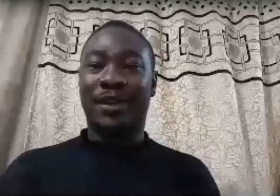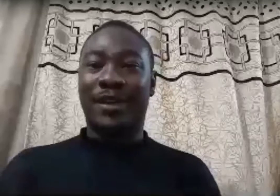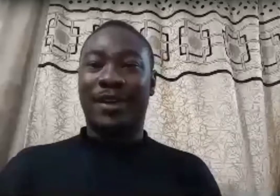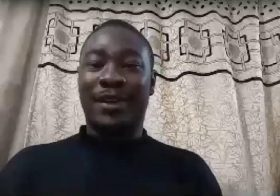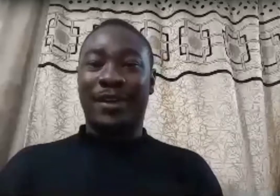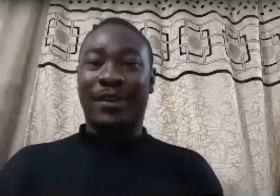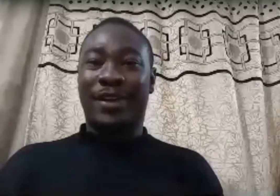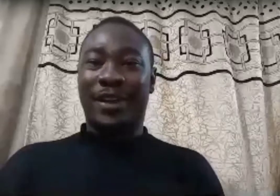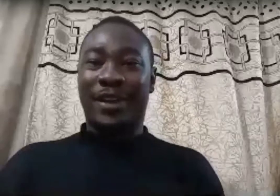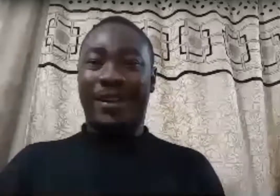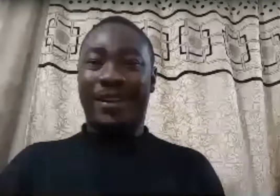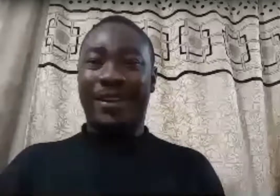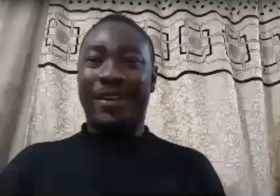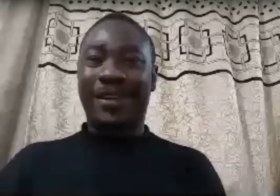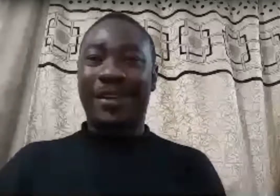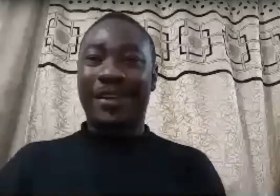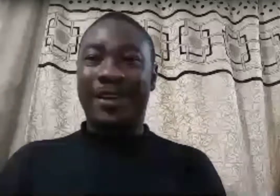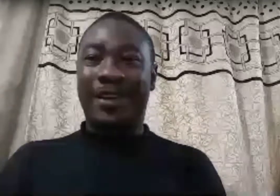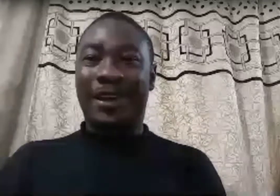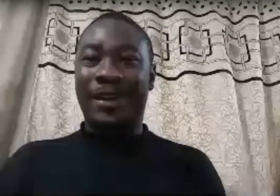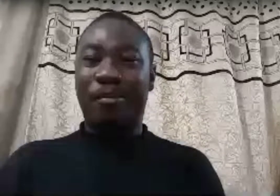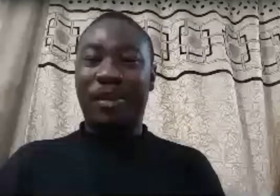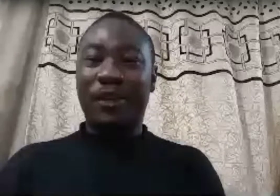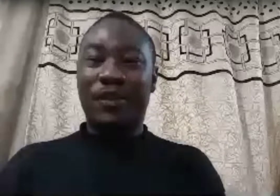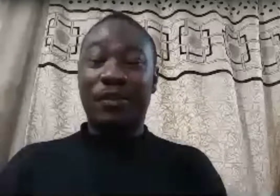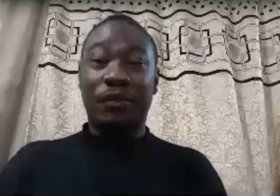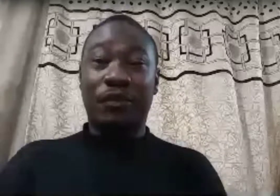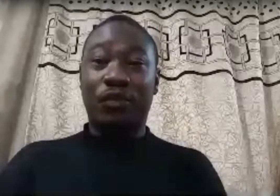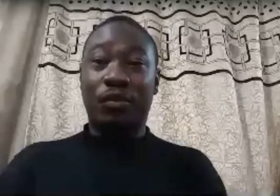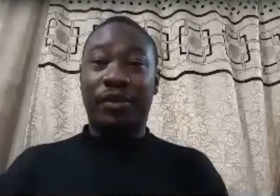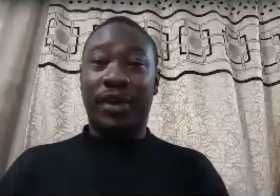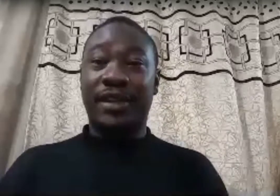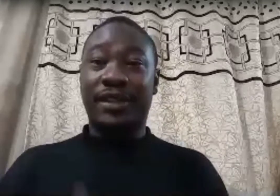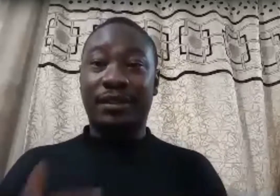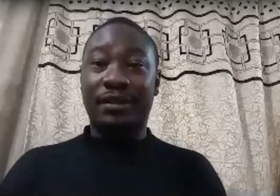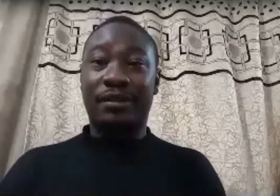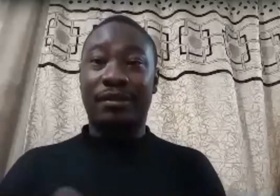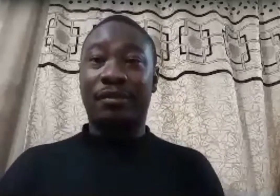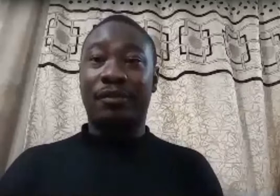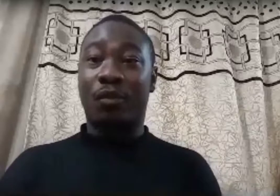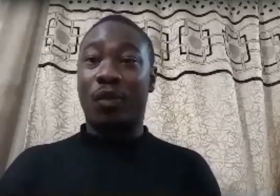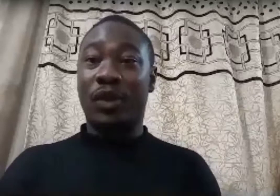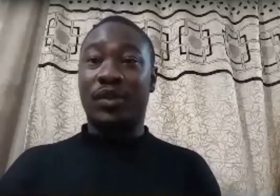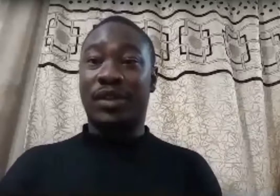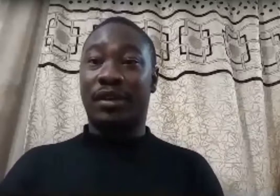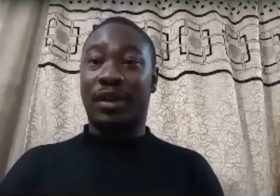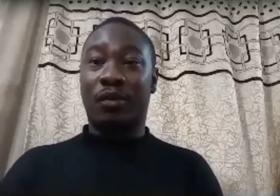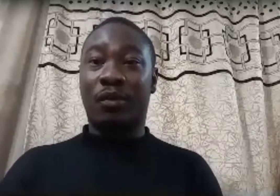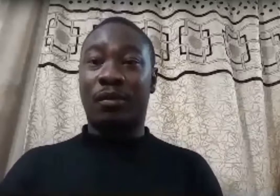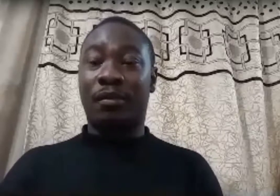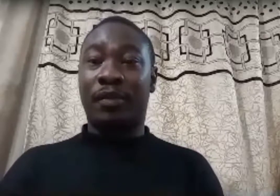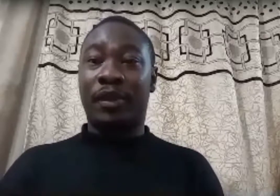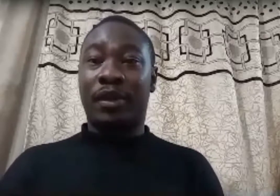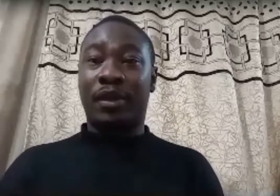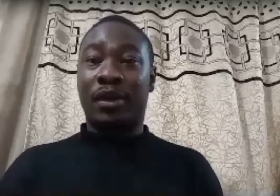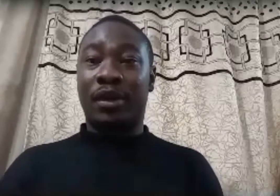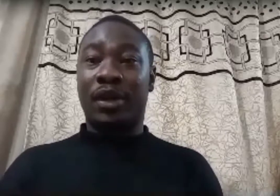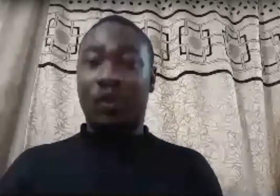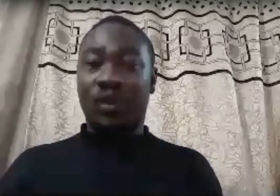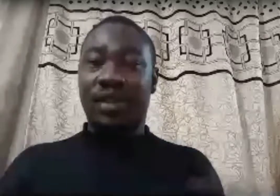Okay. I believe some of you will be rehearsing from 1 to 10 now. Let us take it together,